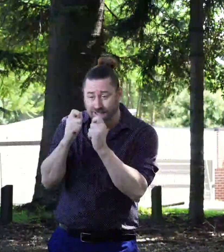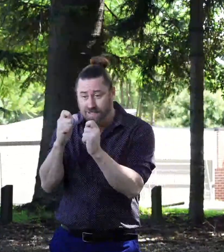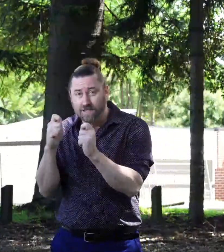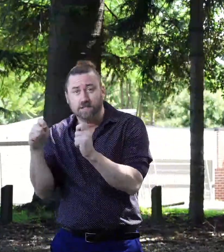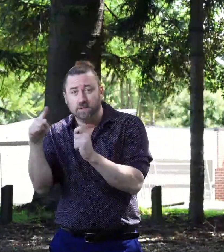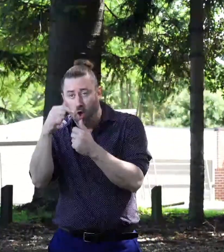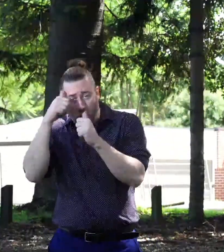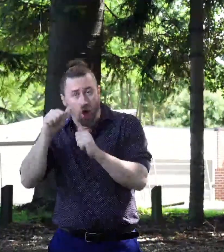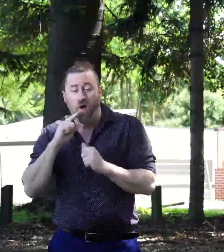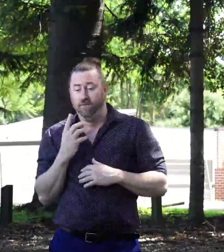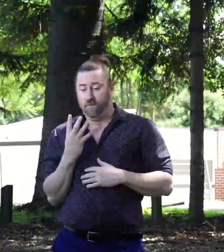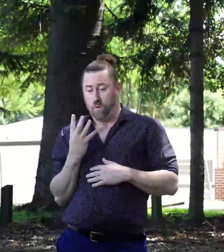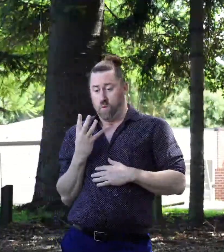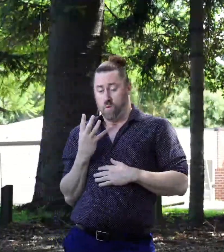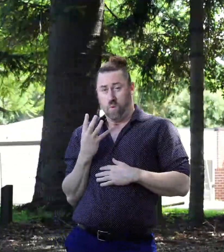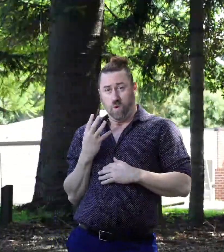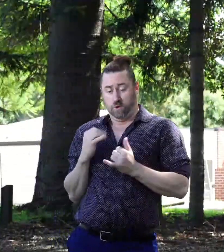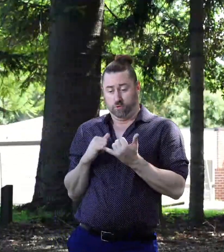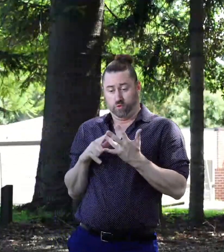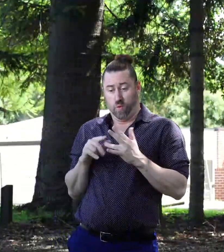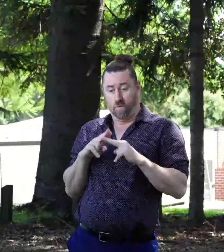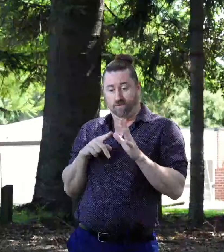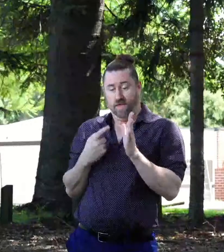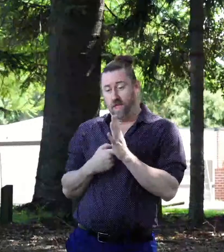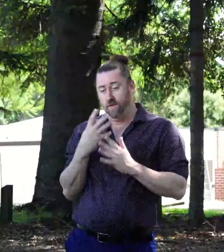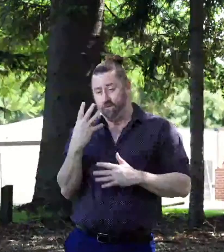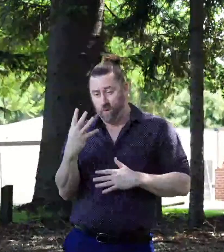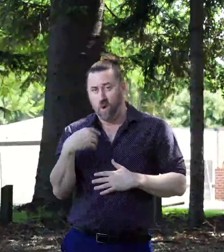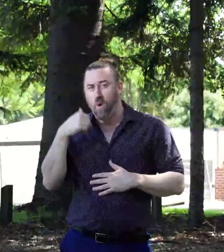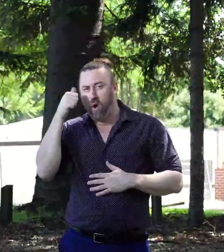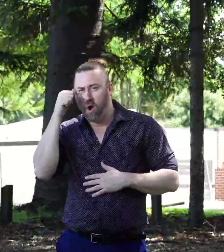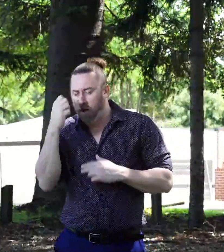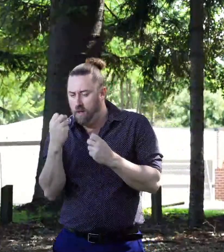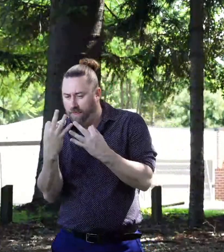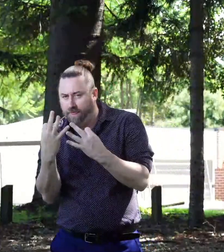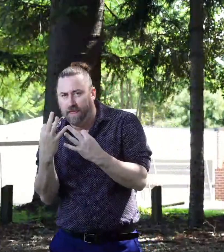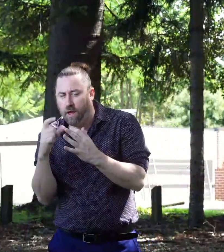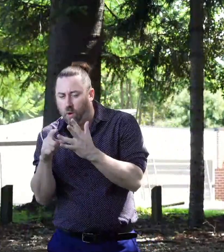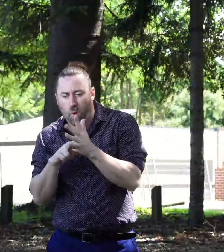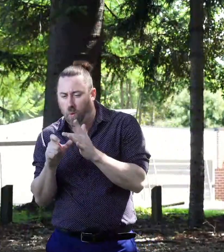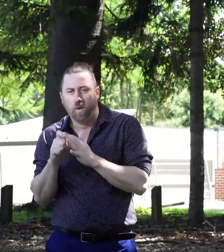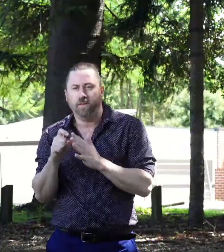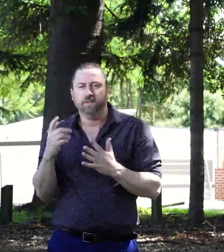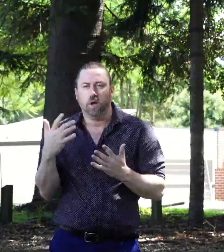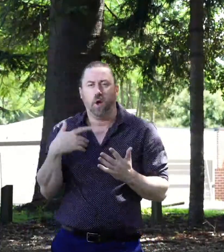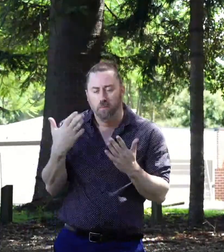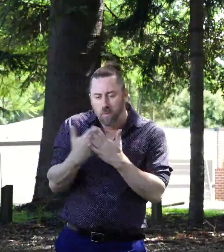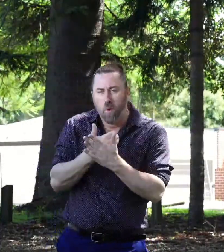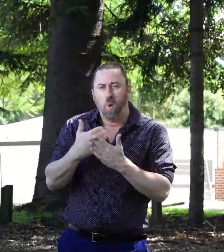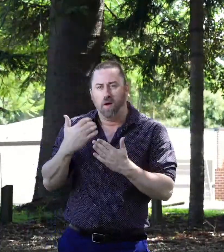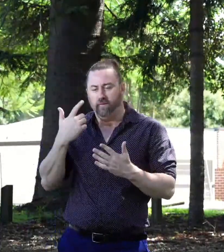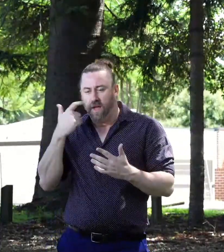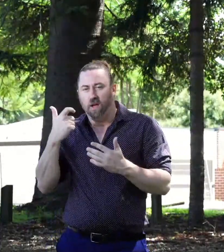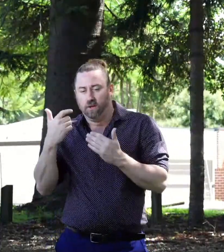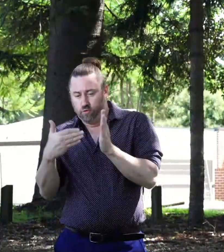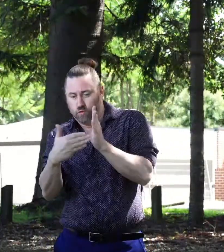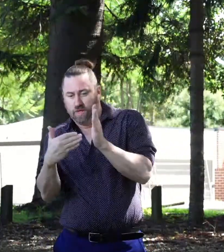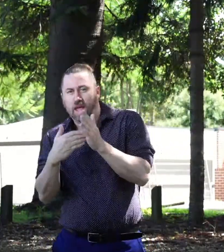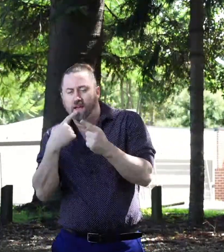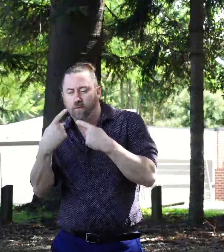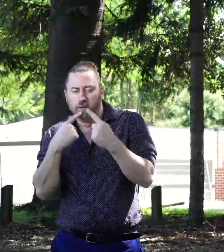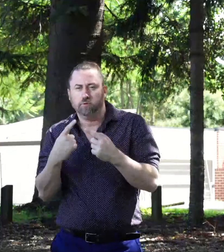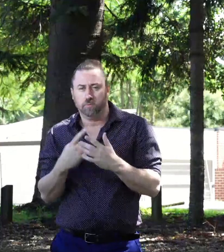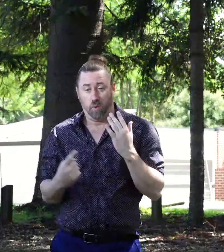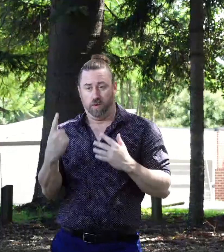We've had 4 so far, so we're just going through all of that information this morning. It would have come through overnight, but we've only seen the 1